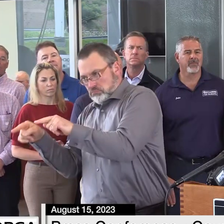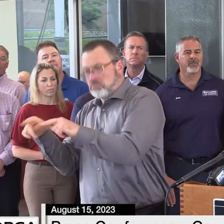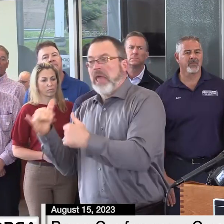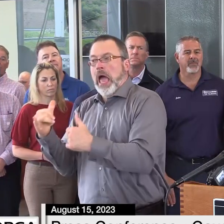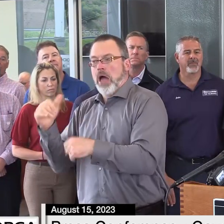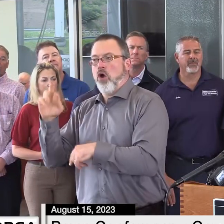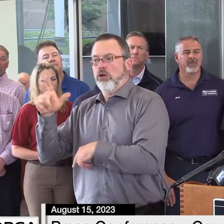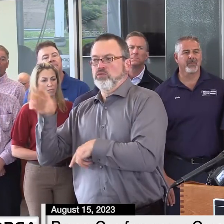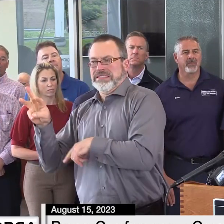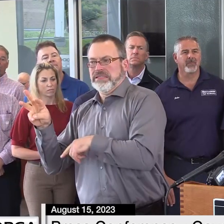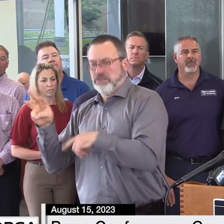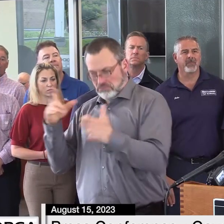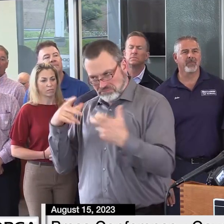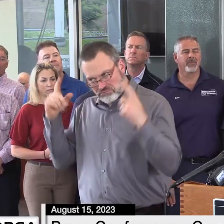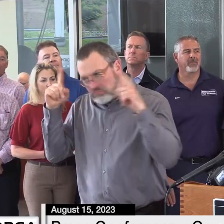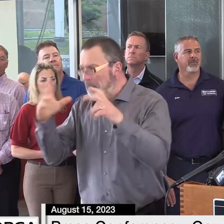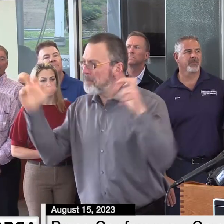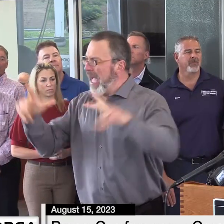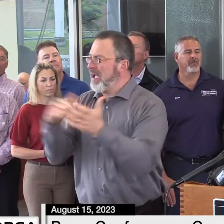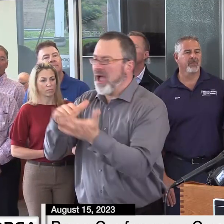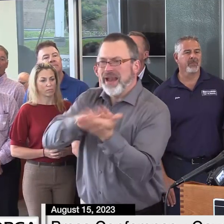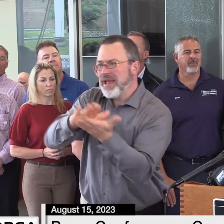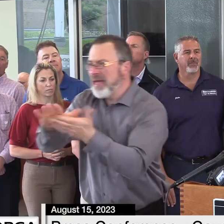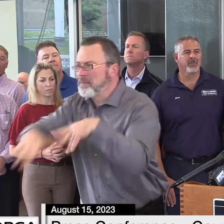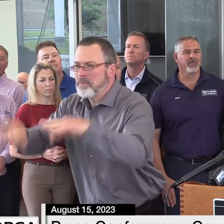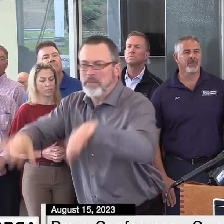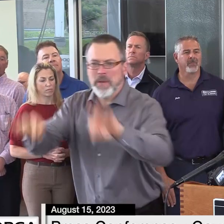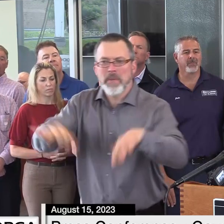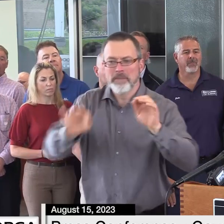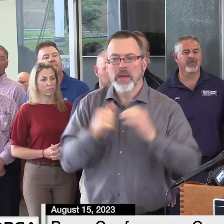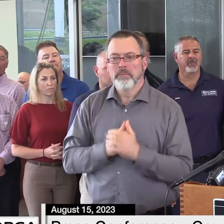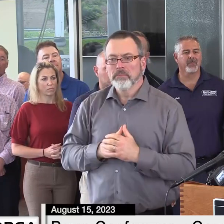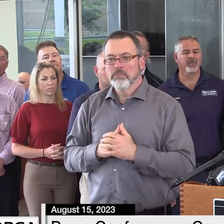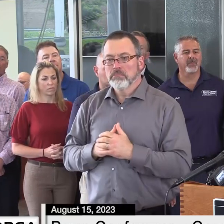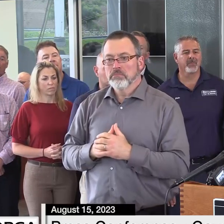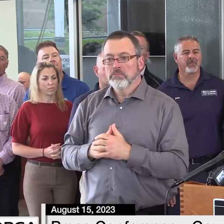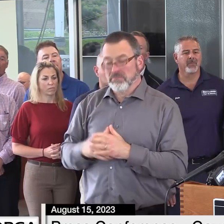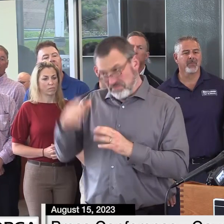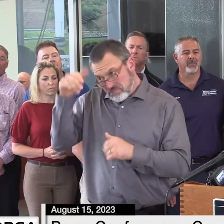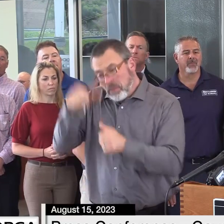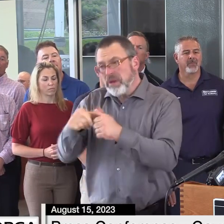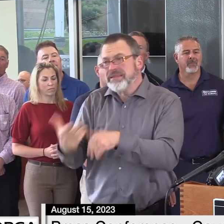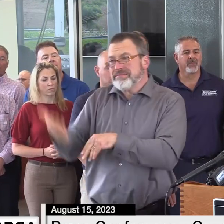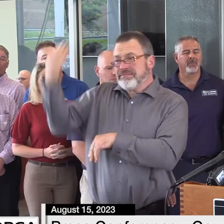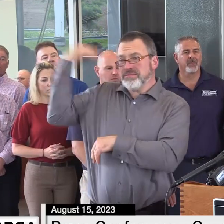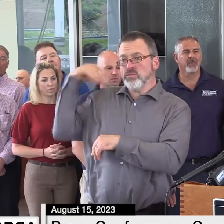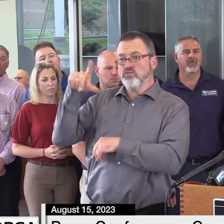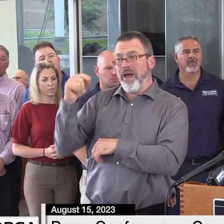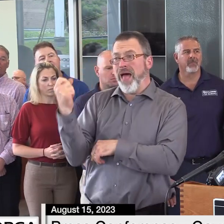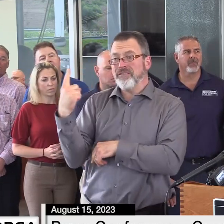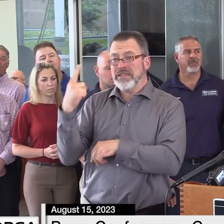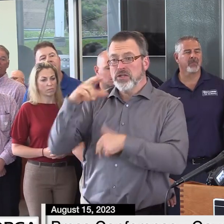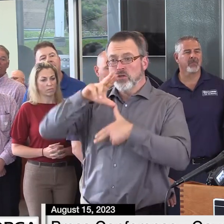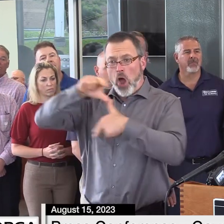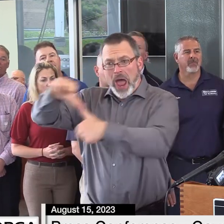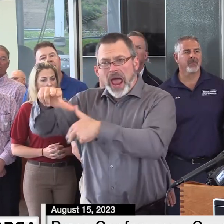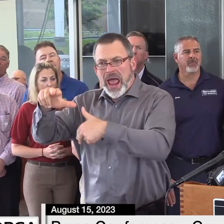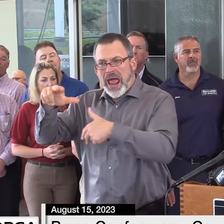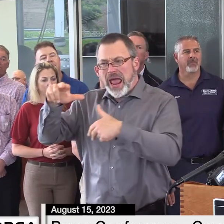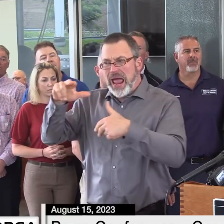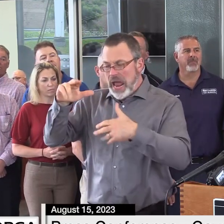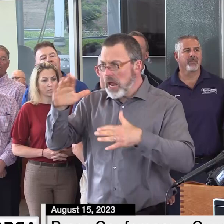years. After Tropical Storm Irene, there are many who canceled their trips to Vermont, as you might recall, and decided to